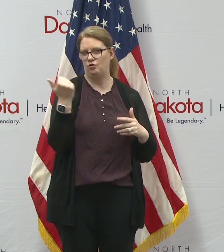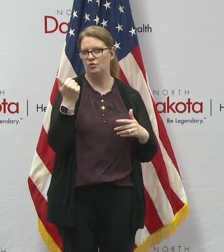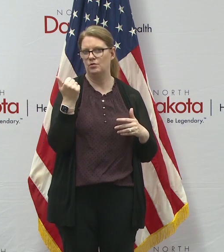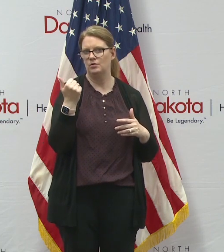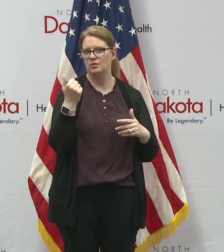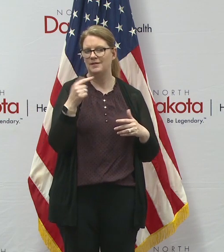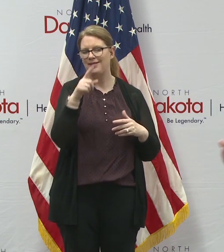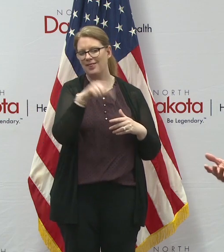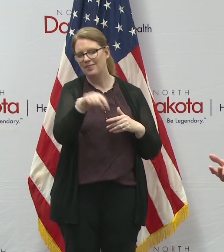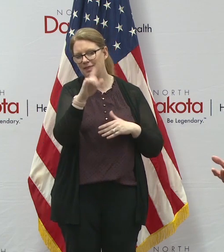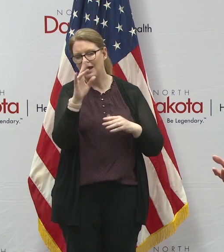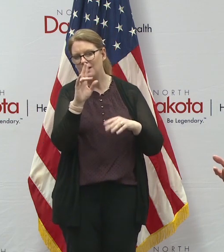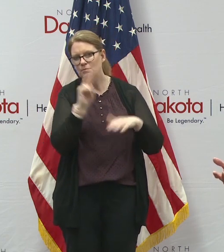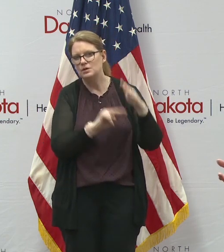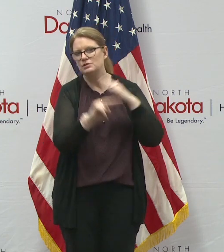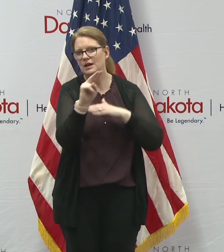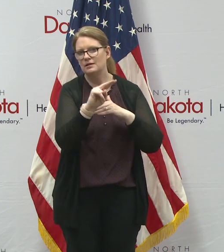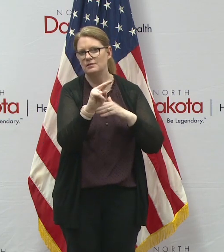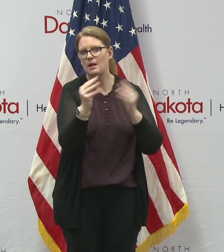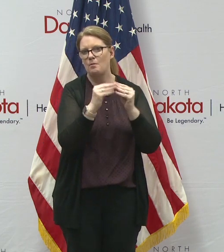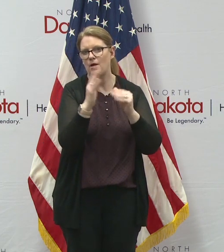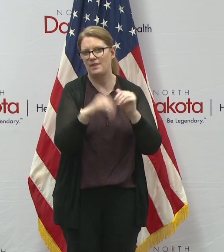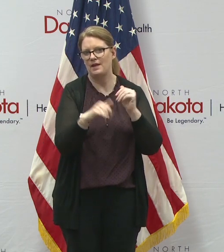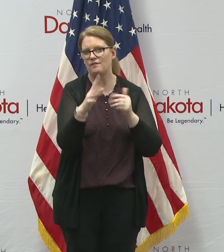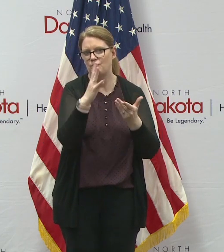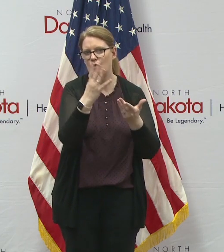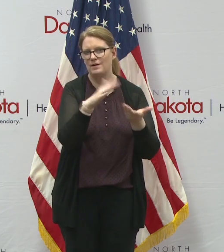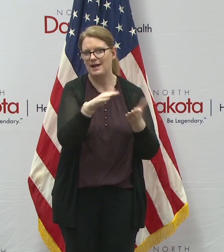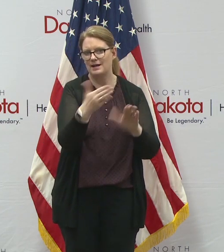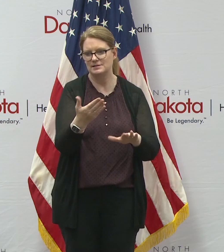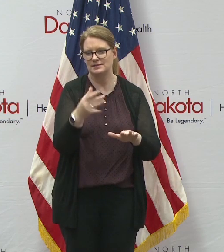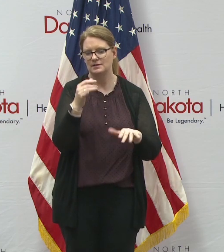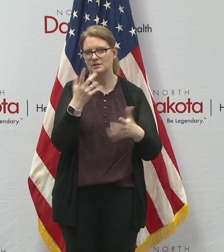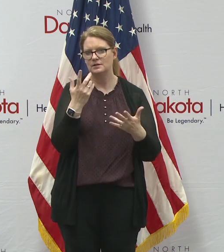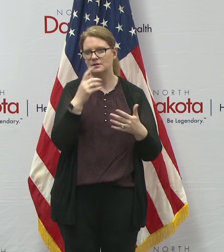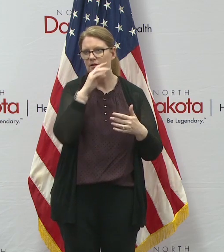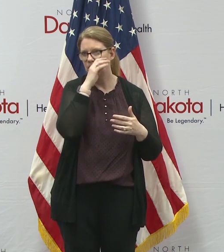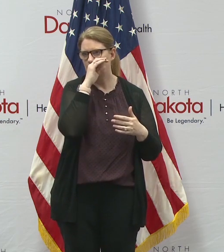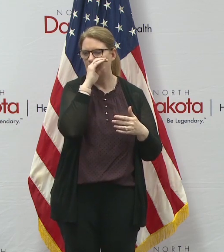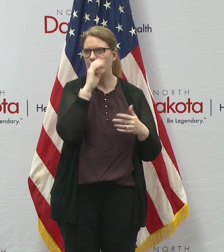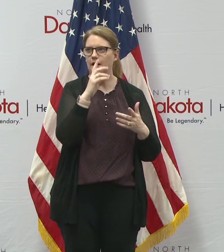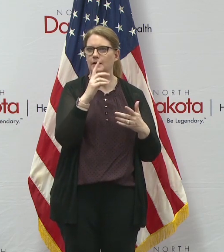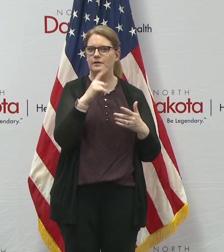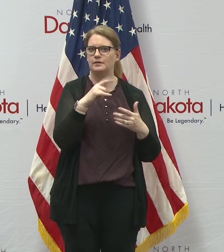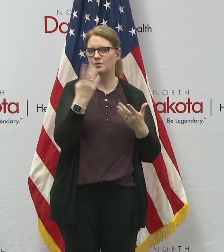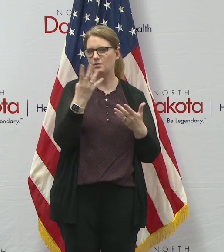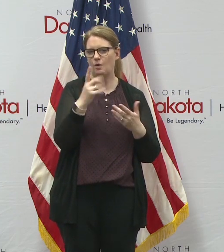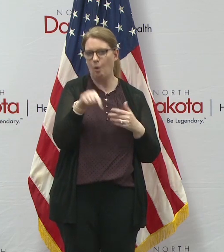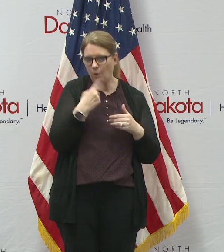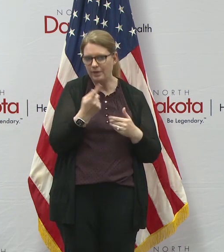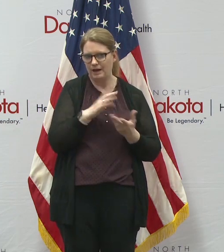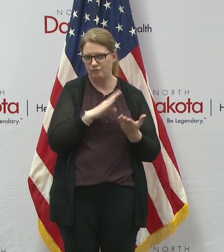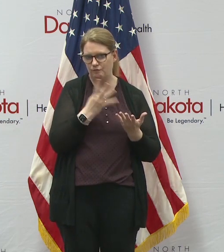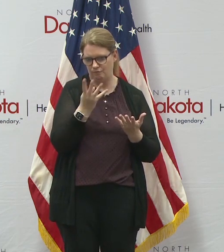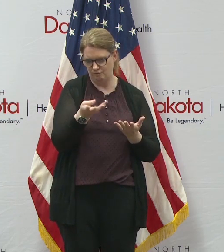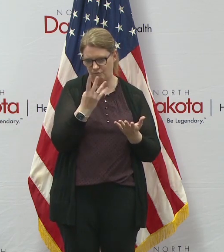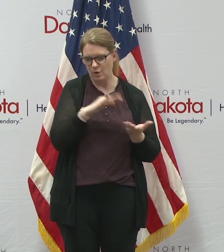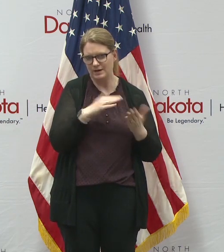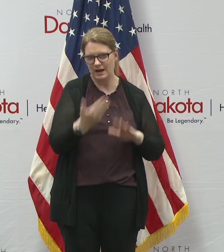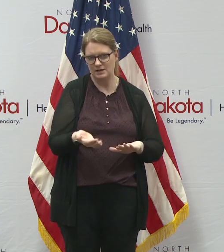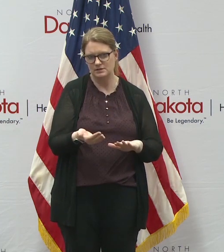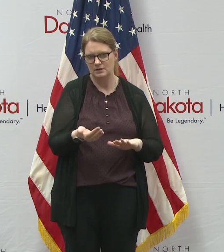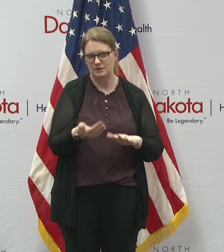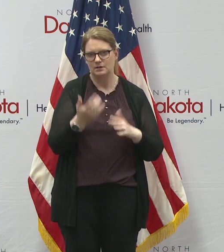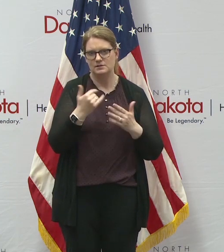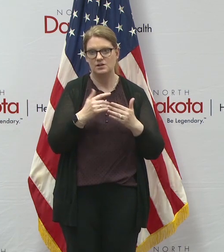more than 4 deaths by yesterday, and we had less than 4 deaths, or we had 4 deaths, so we were tracking ahead, and then suddenly